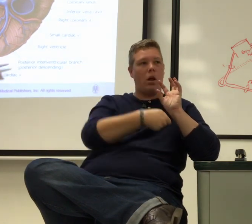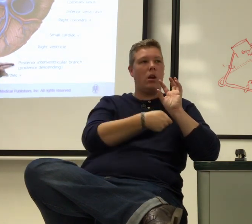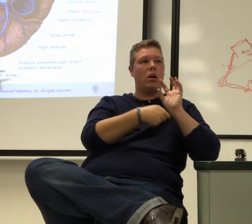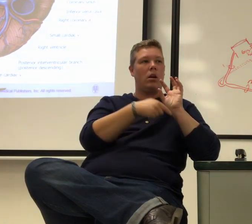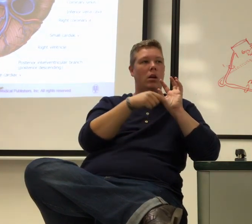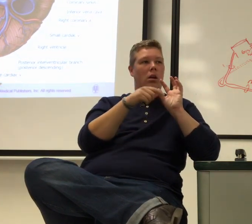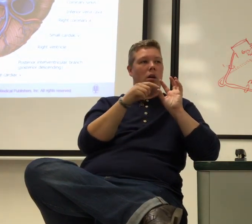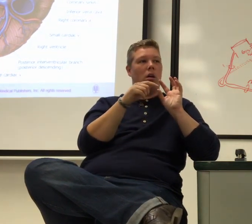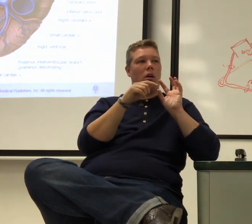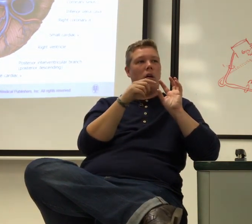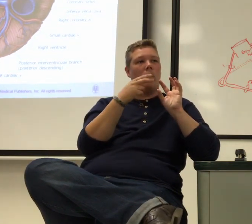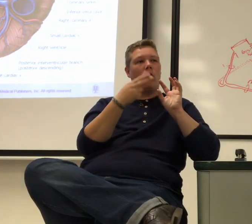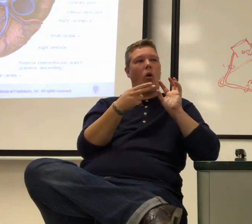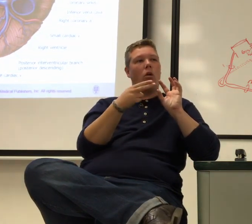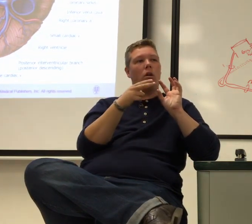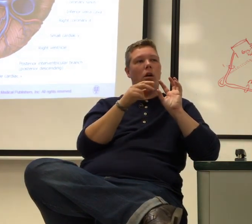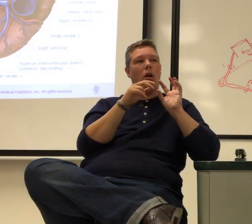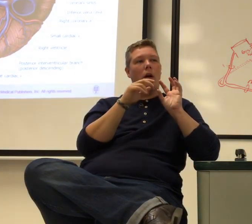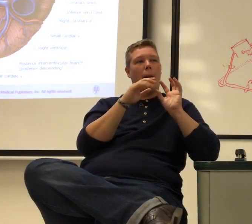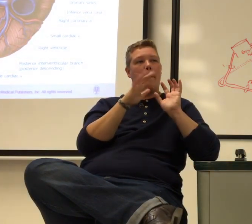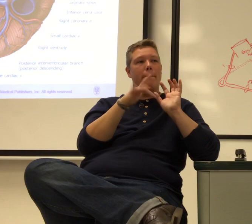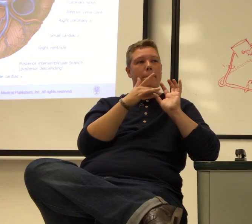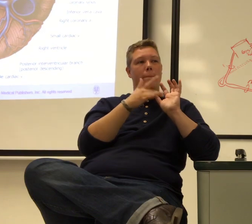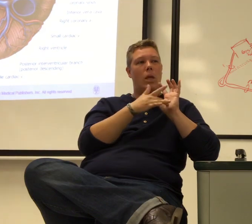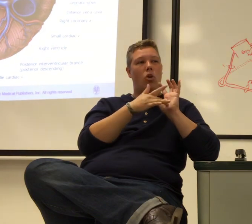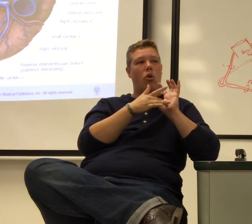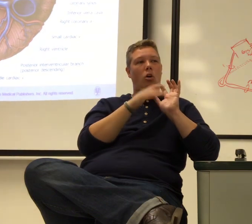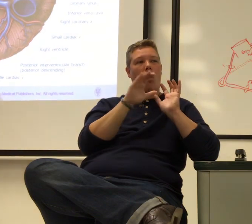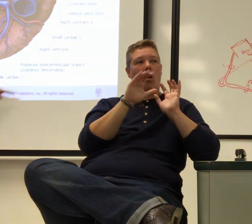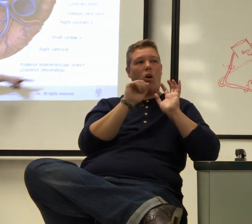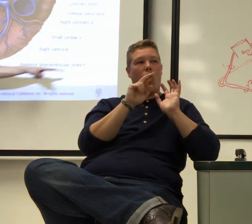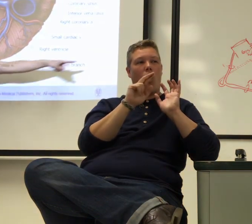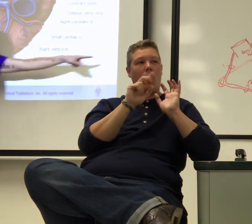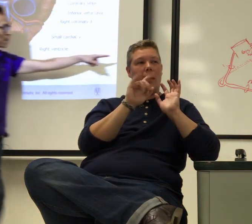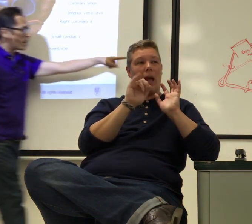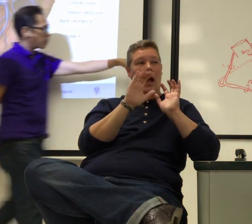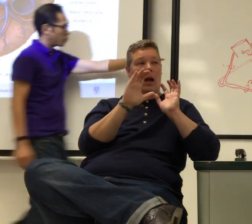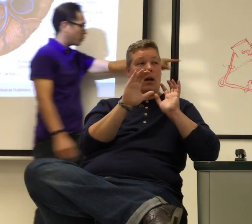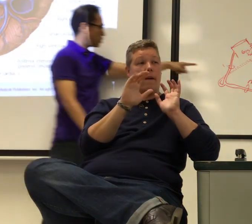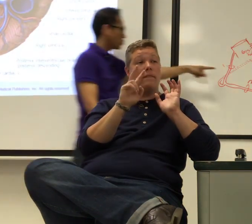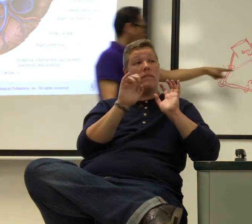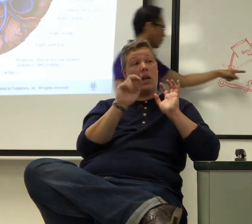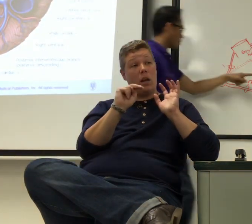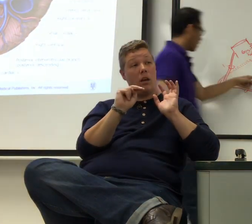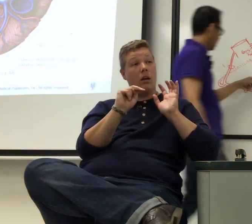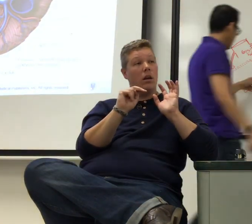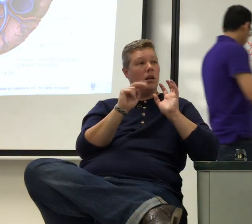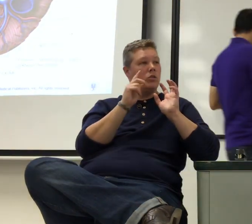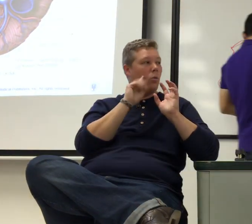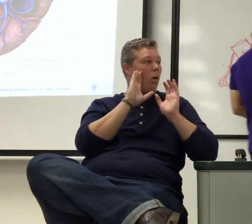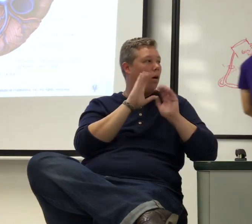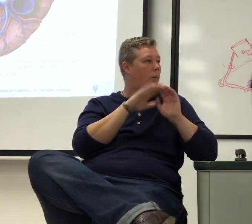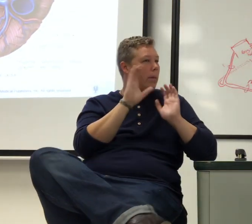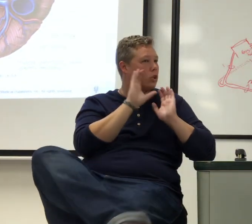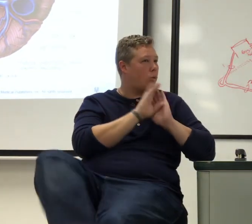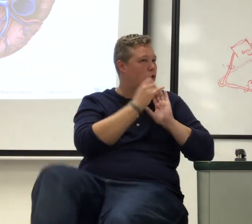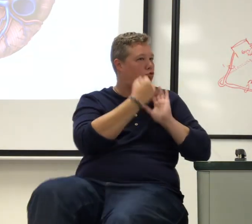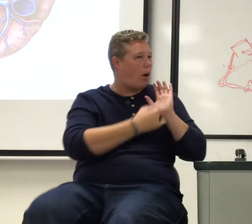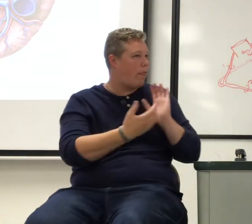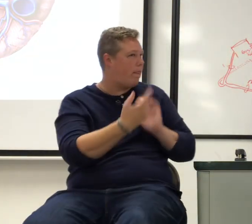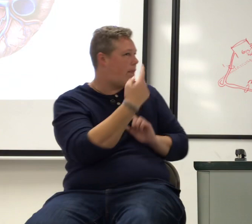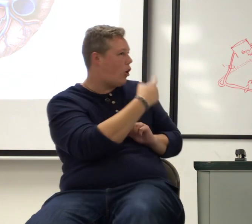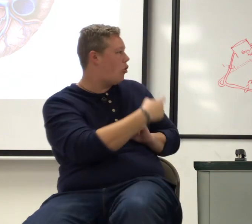interventricular branch is the middle cardiac vein. So on our picture there, we would draw it right here.